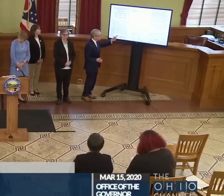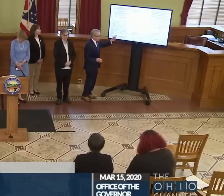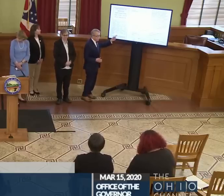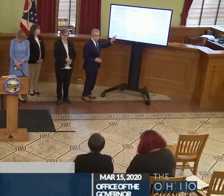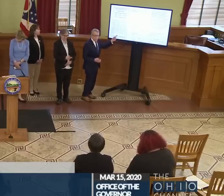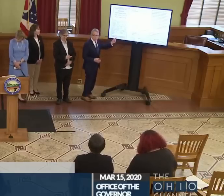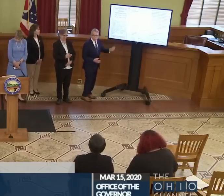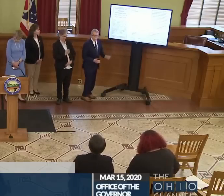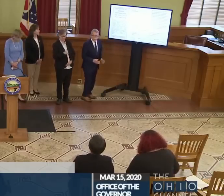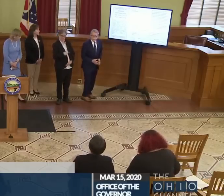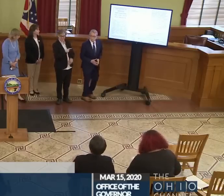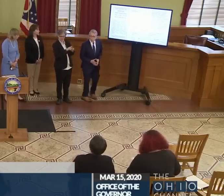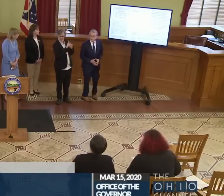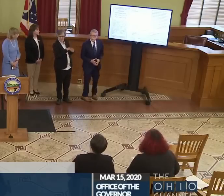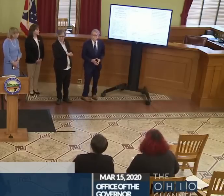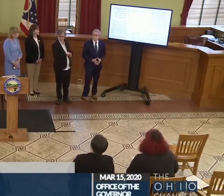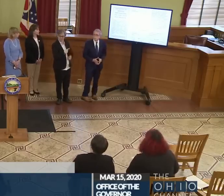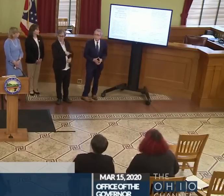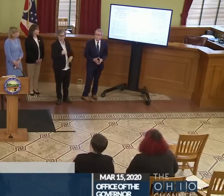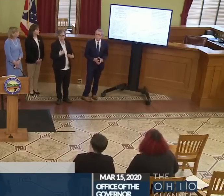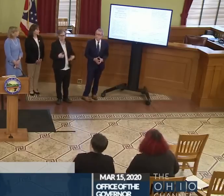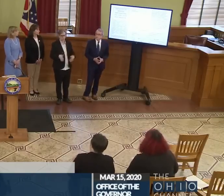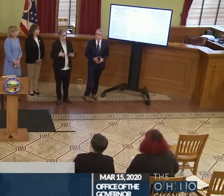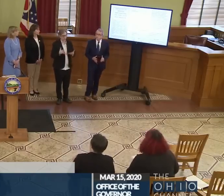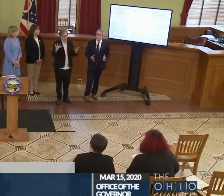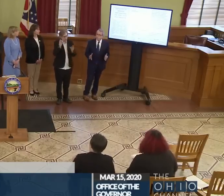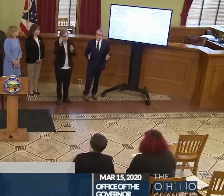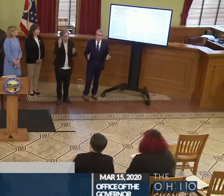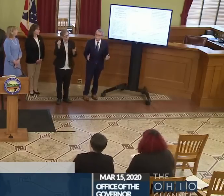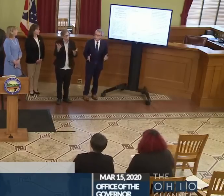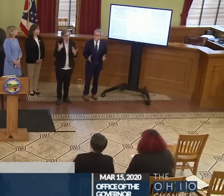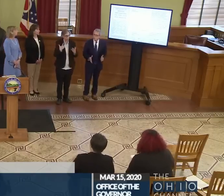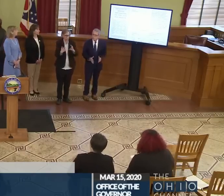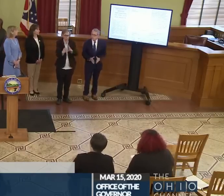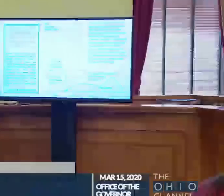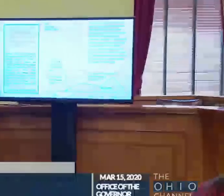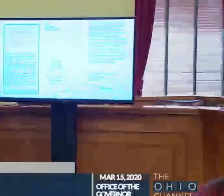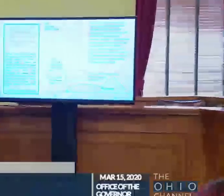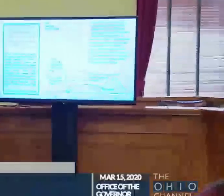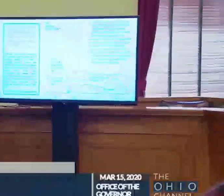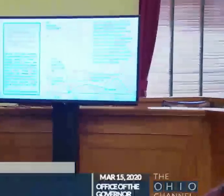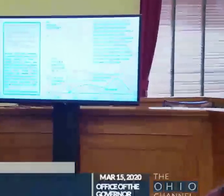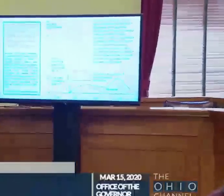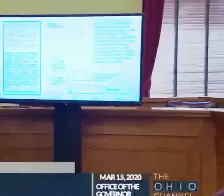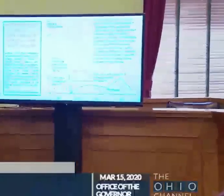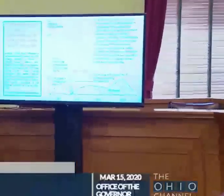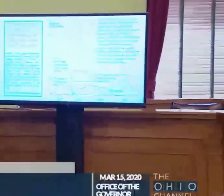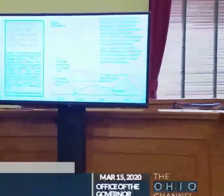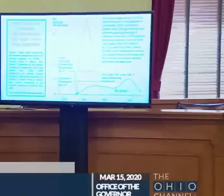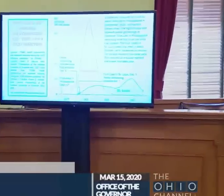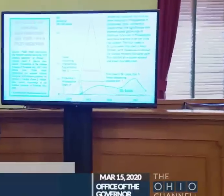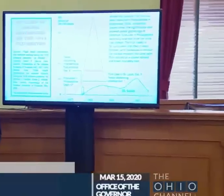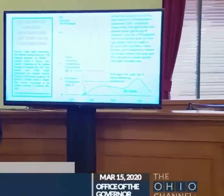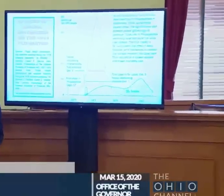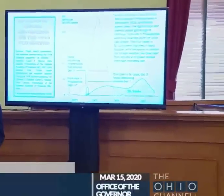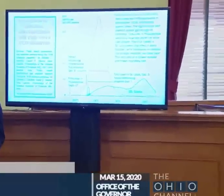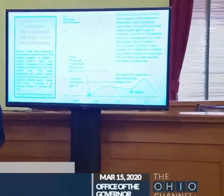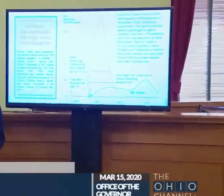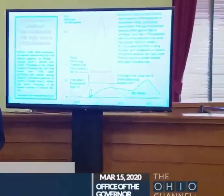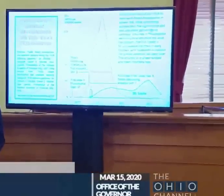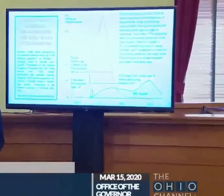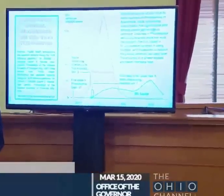This is a very instructive chart. I talked about what we learned about the past pandemics,